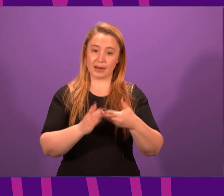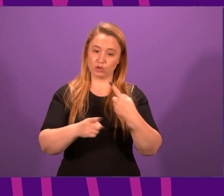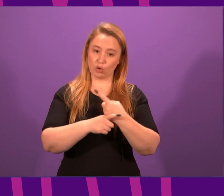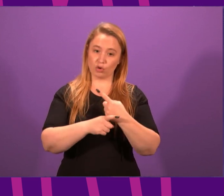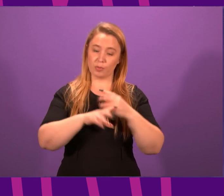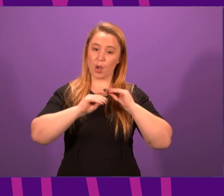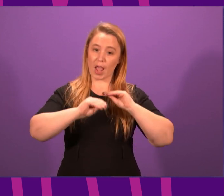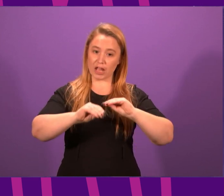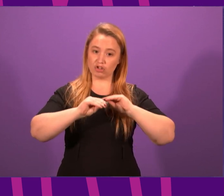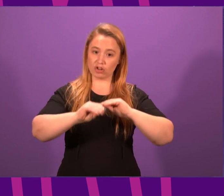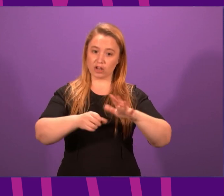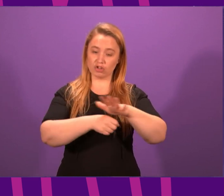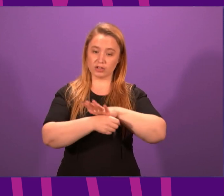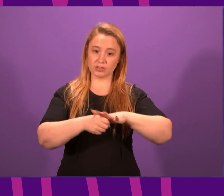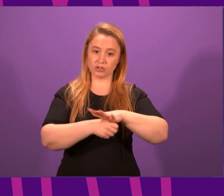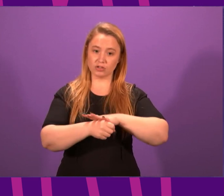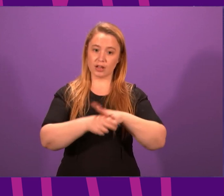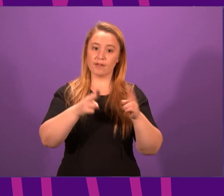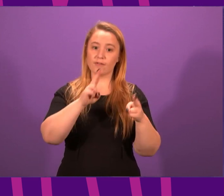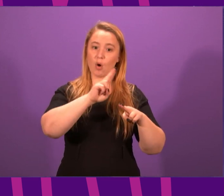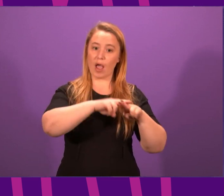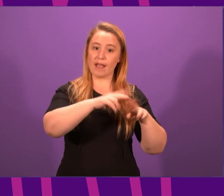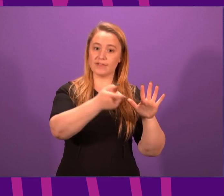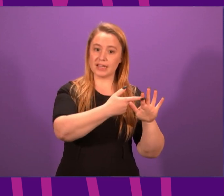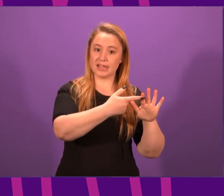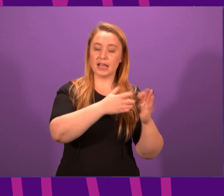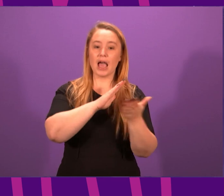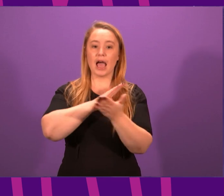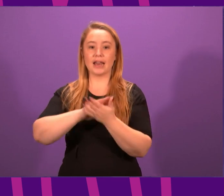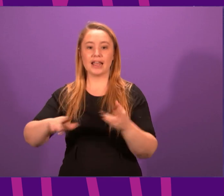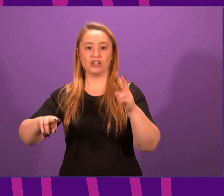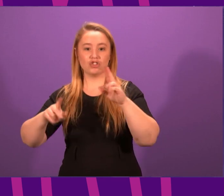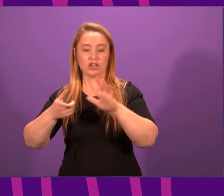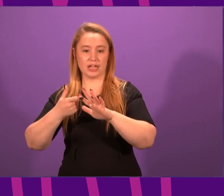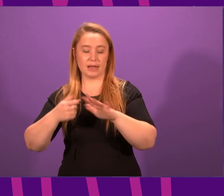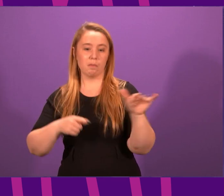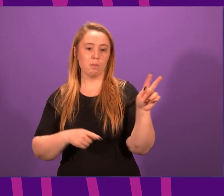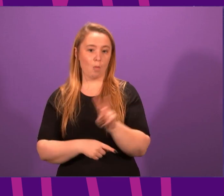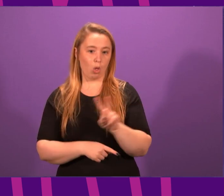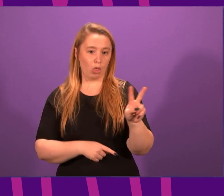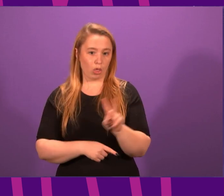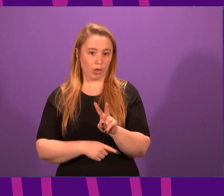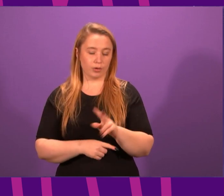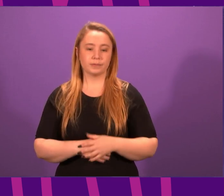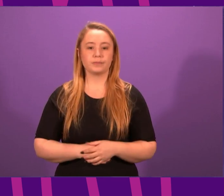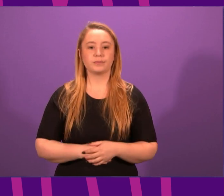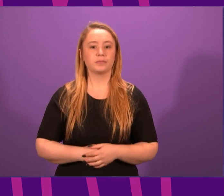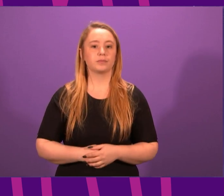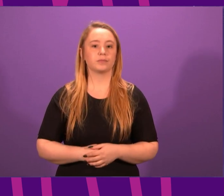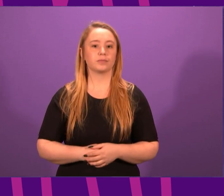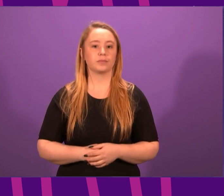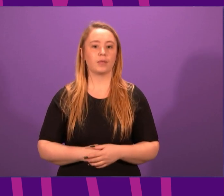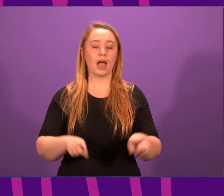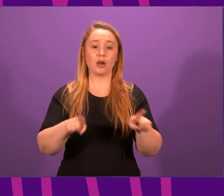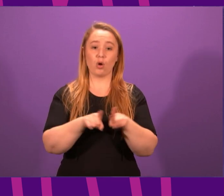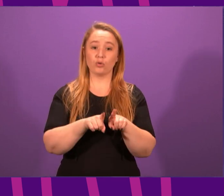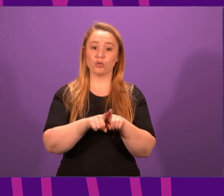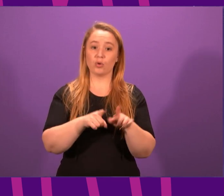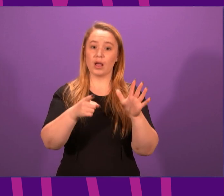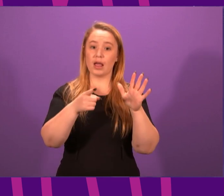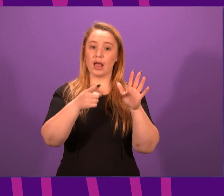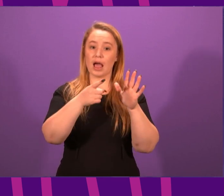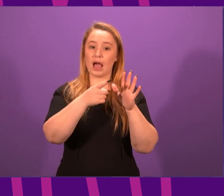education settings as well, both FE and HE. And I would also draw members' attention to the view of EIS that's